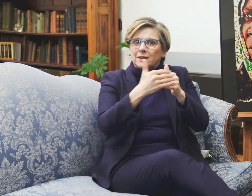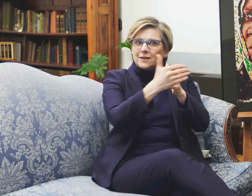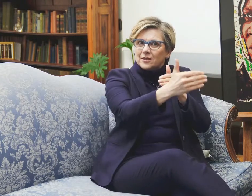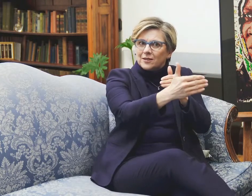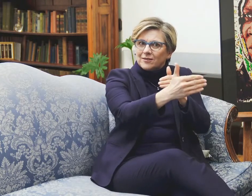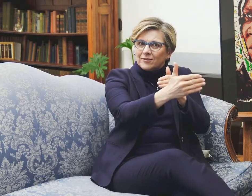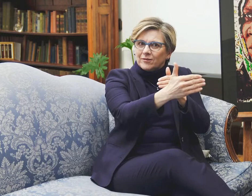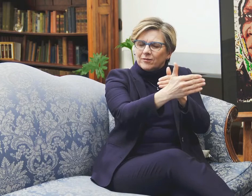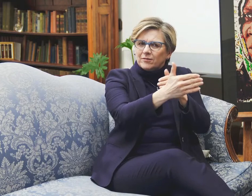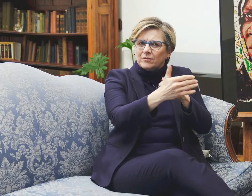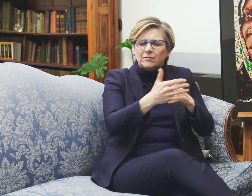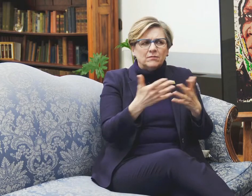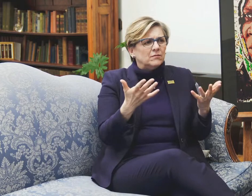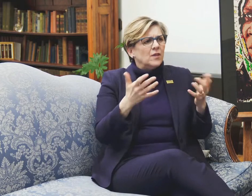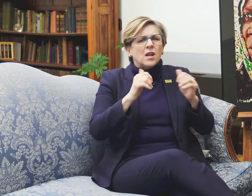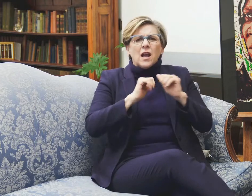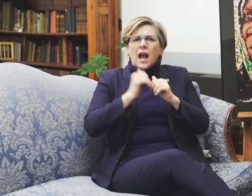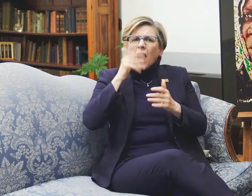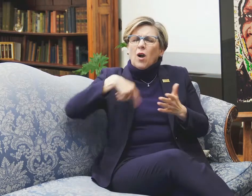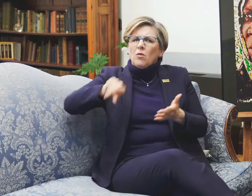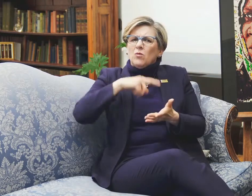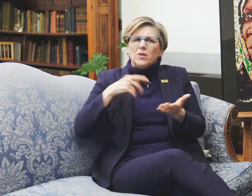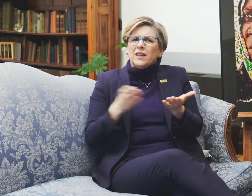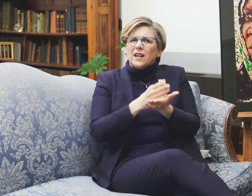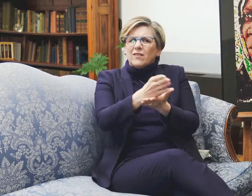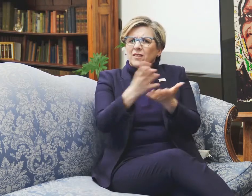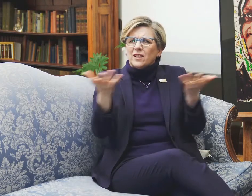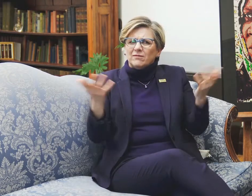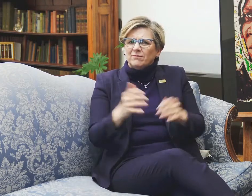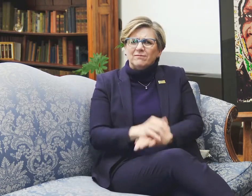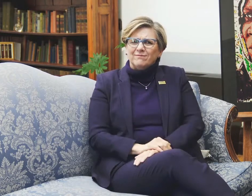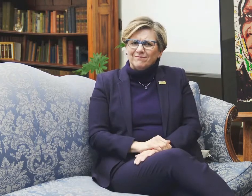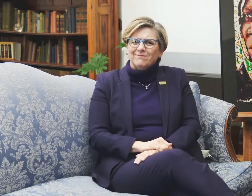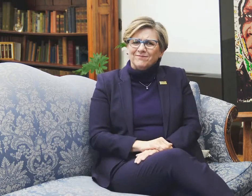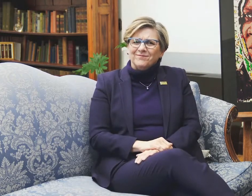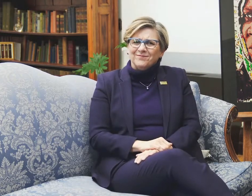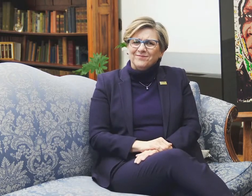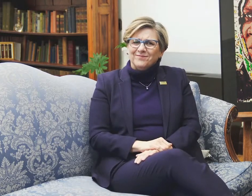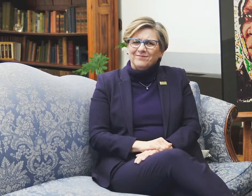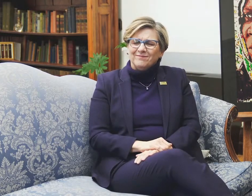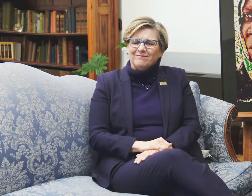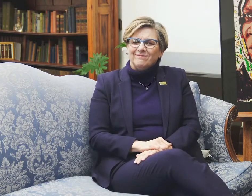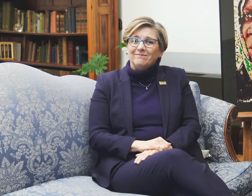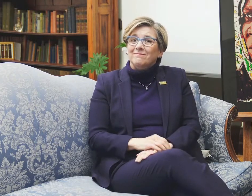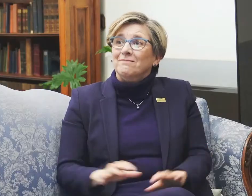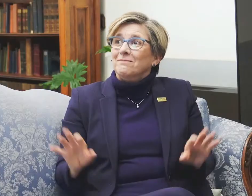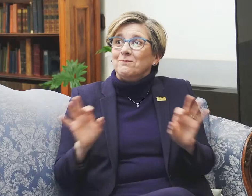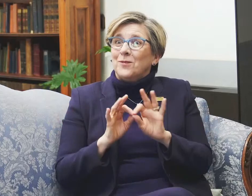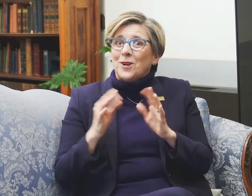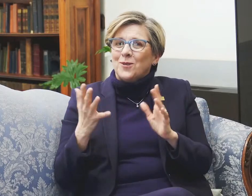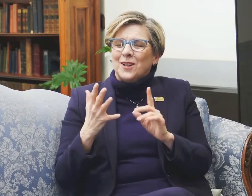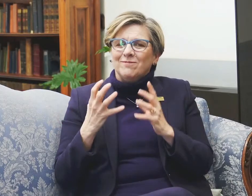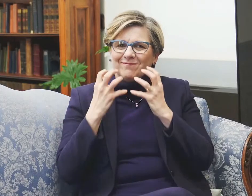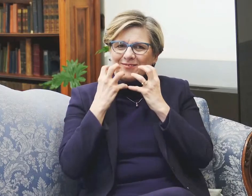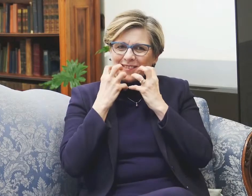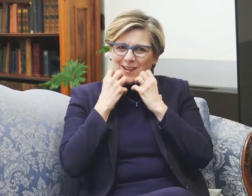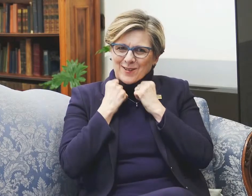societal upheavals. And we know there's more yet to come. So how are we to navigate given all